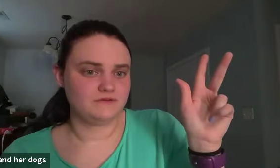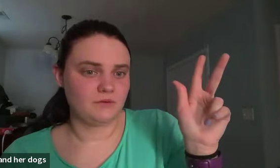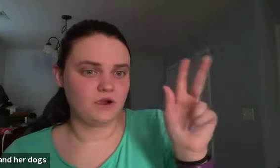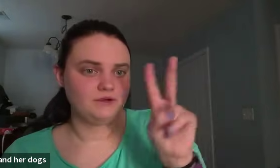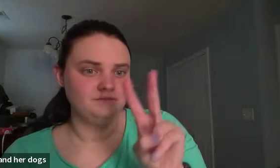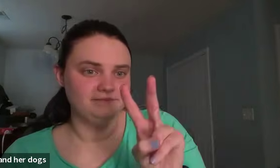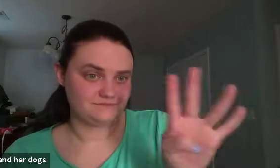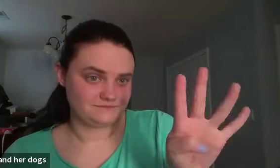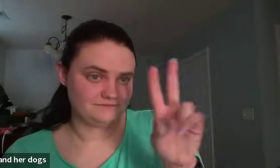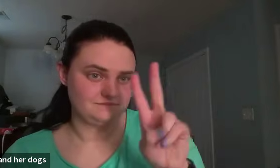24,